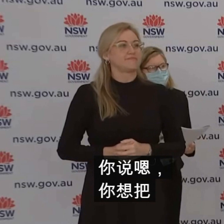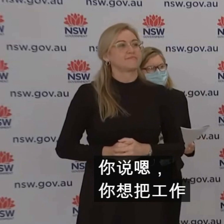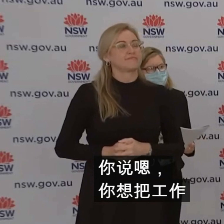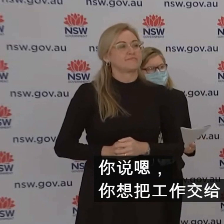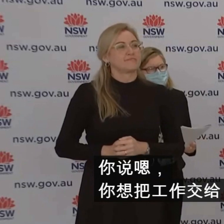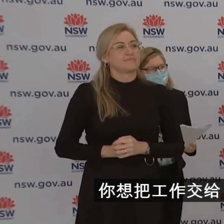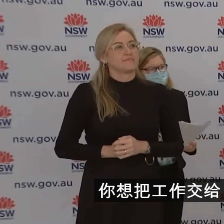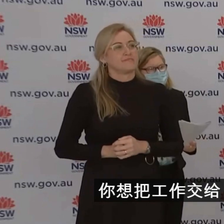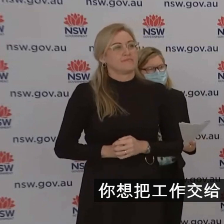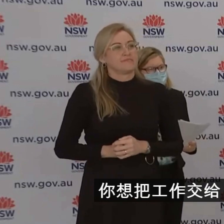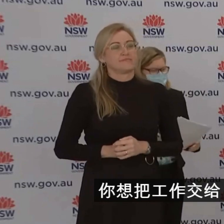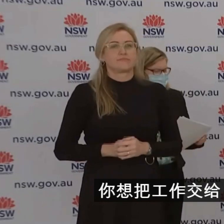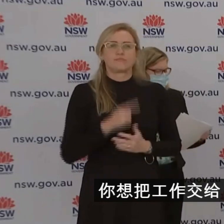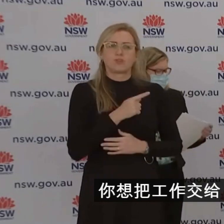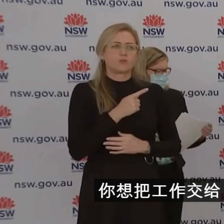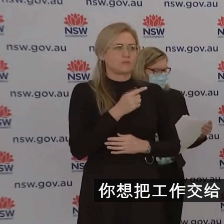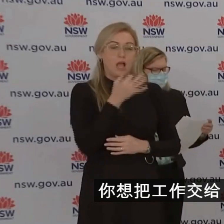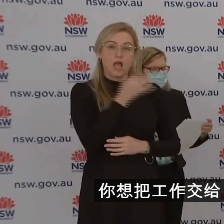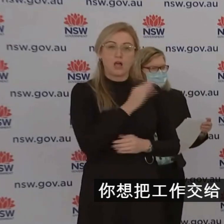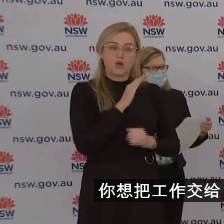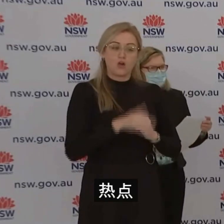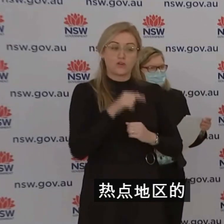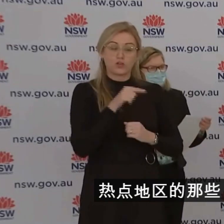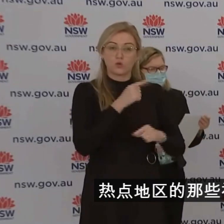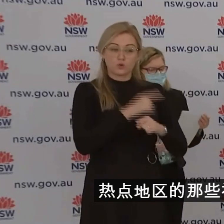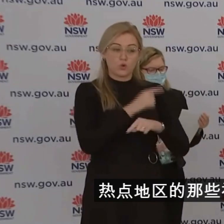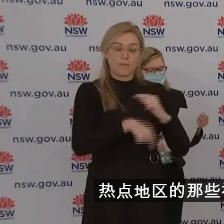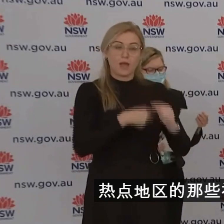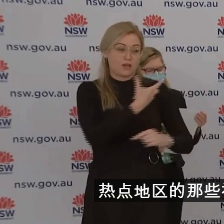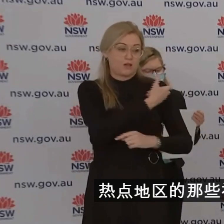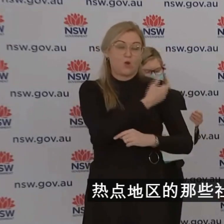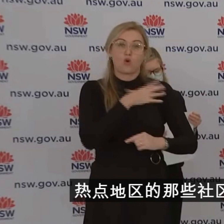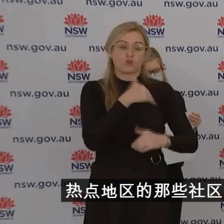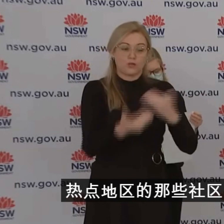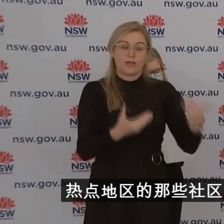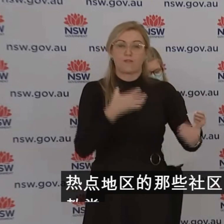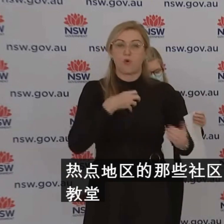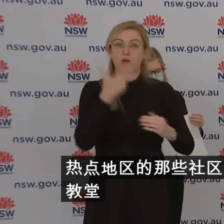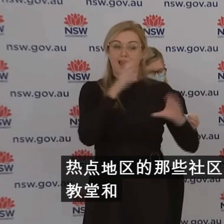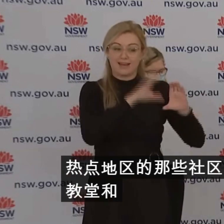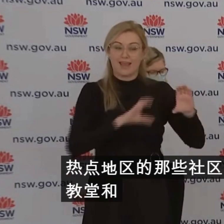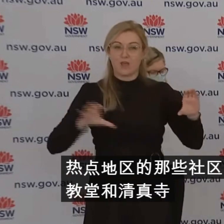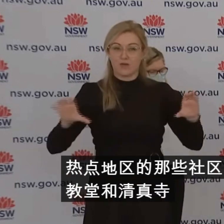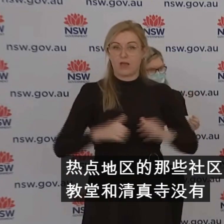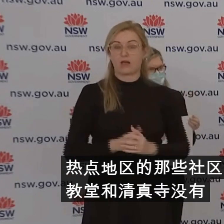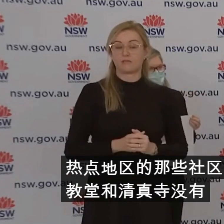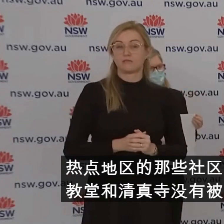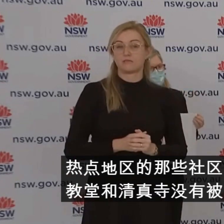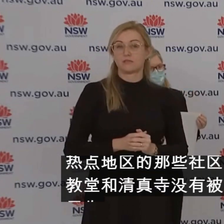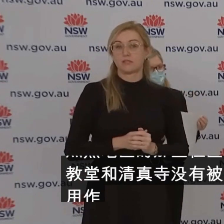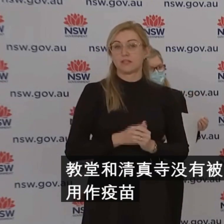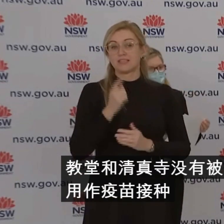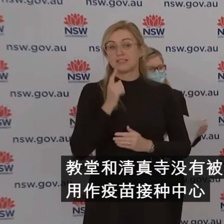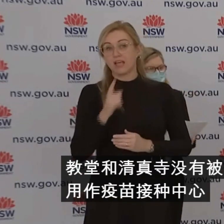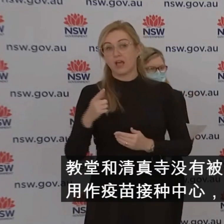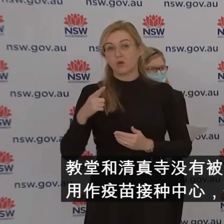take the jabs out to those communities in the hotspot areas. MPs in those hotspot areas say that viable churches and mosques aren't being